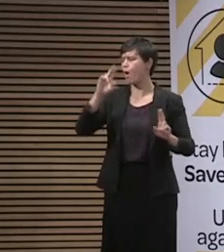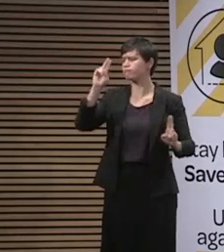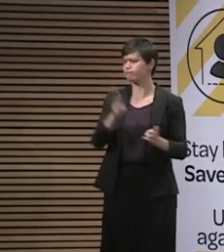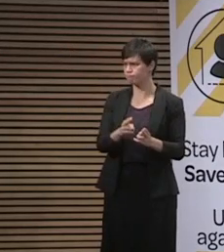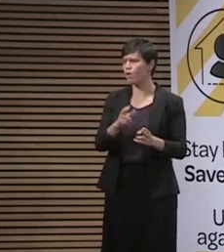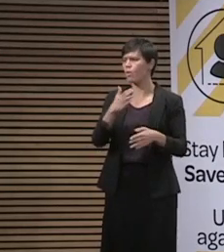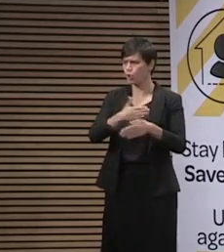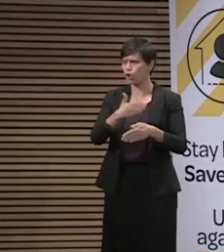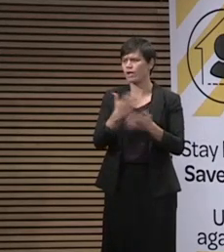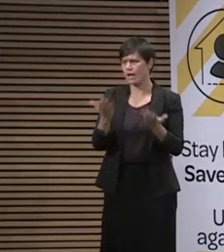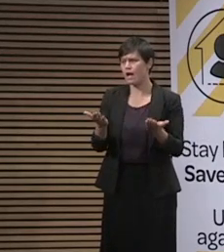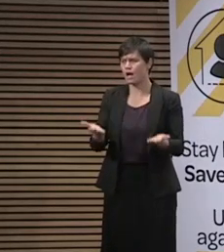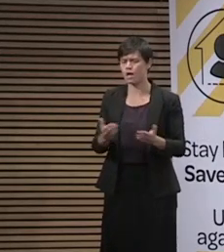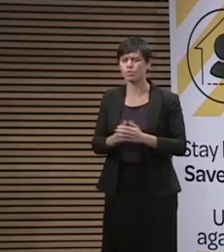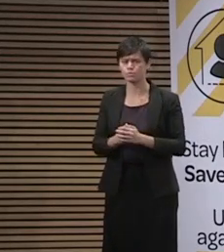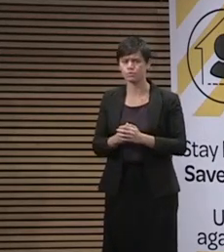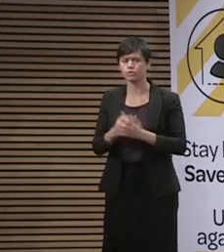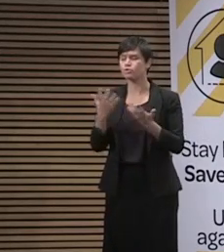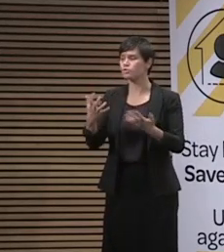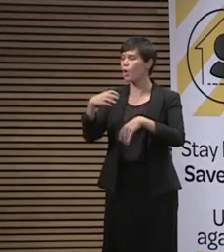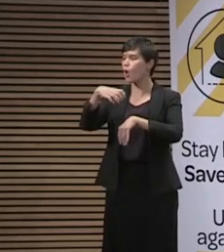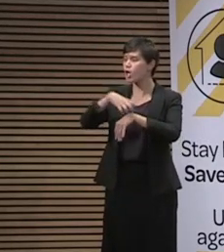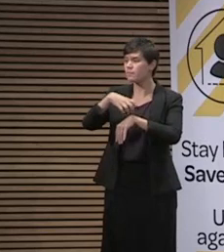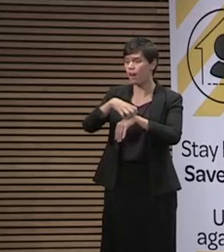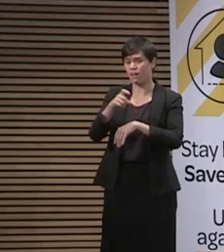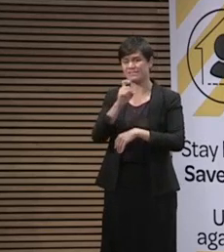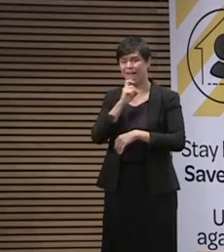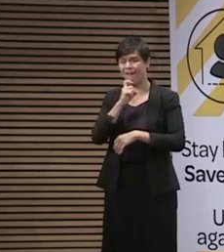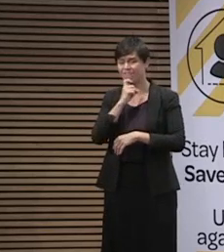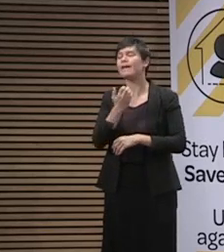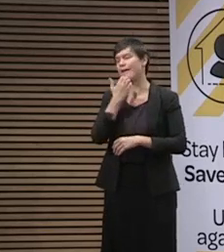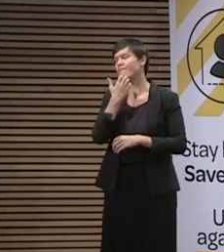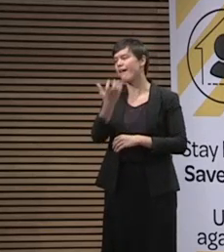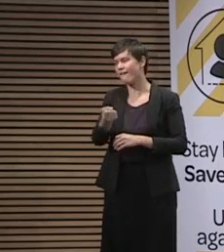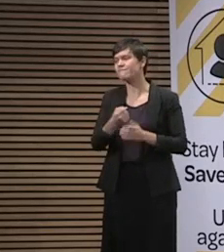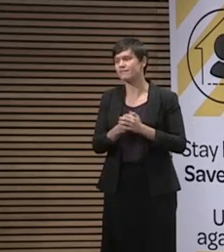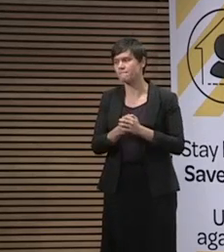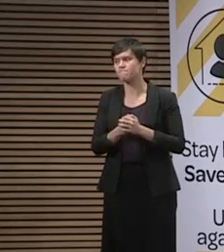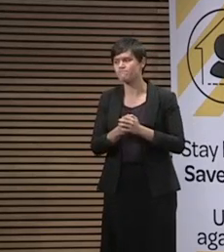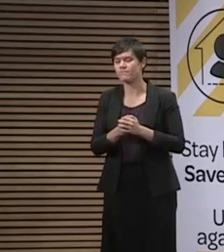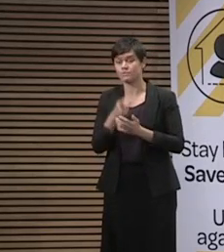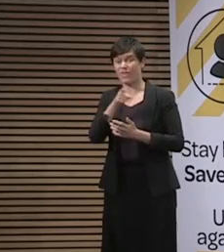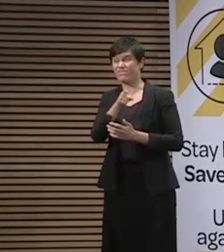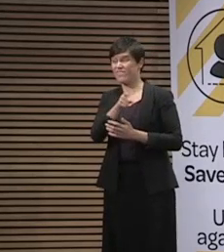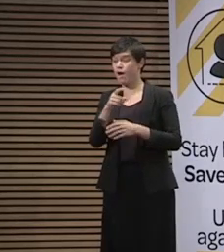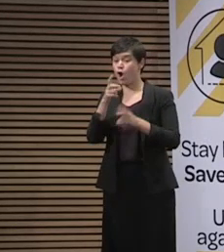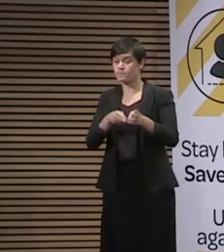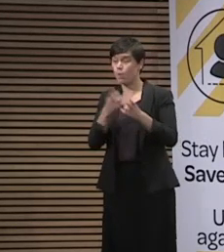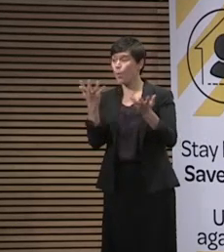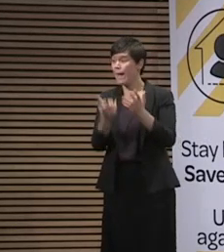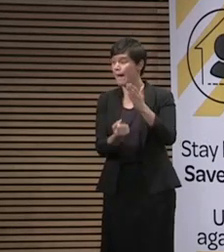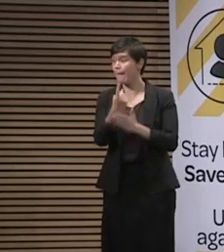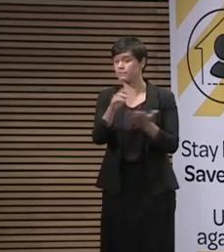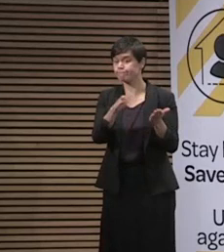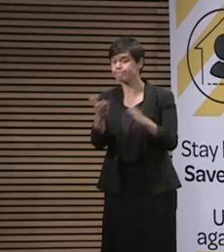of the preparation. So the staffing, both there and elsewhere, is fine. Specifically at the West Coast hospital? In the West Coast, it's fine, yes. I've still got enough staff.